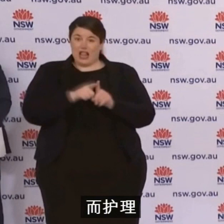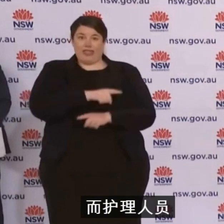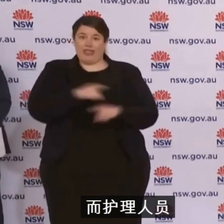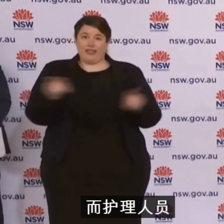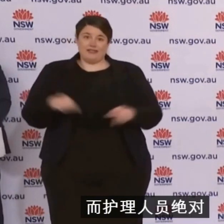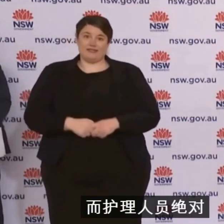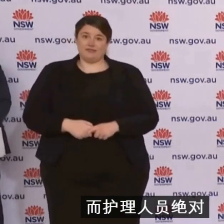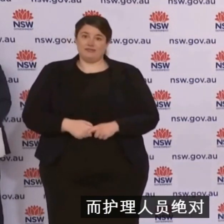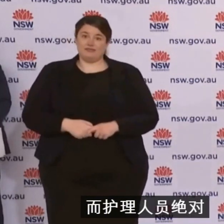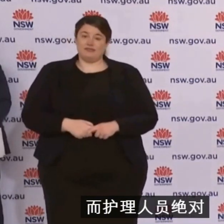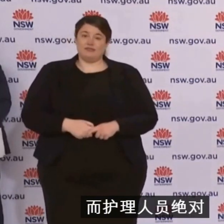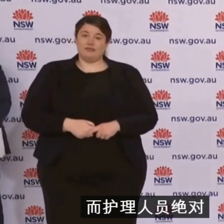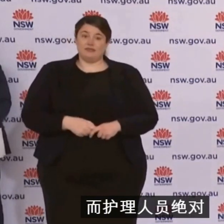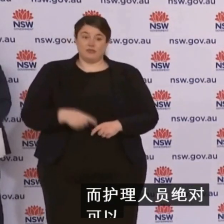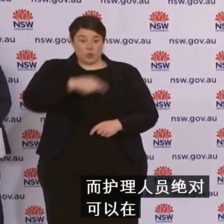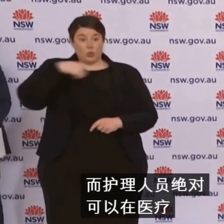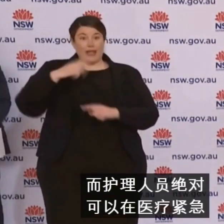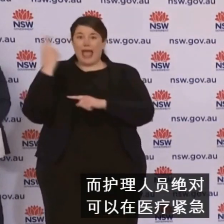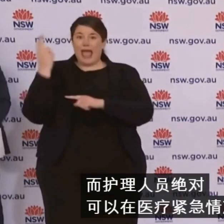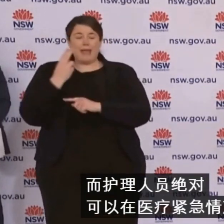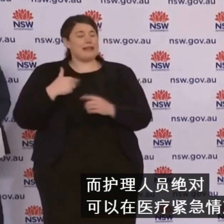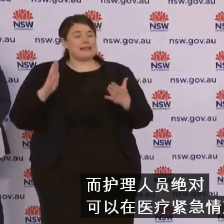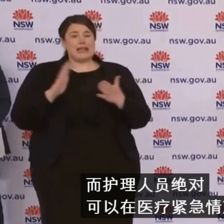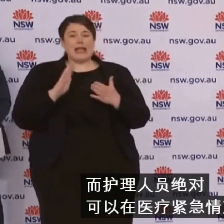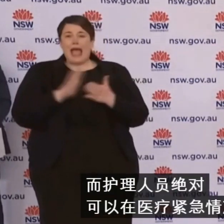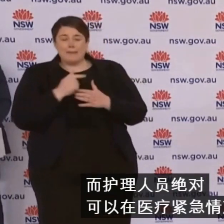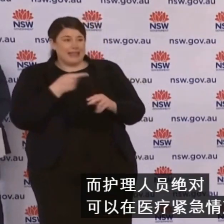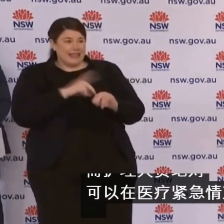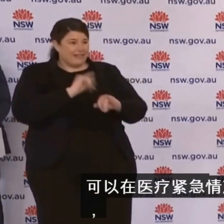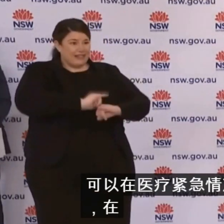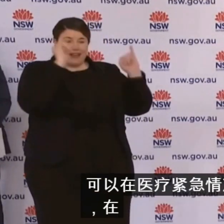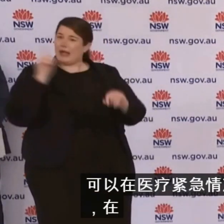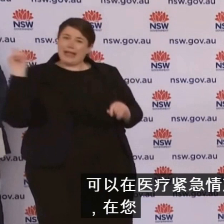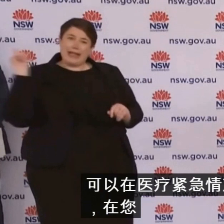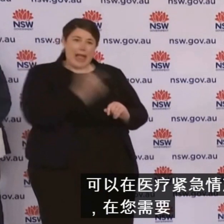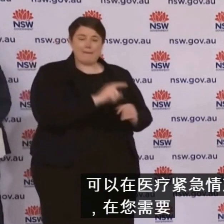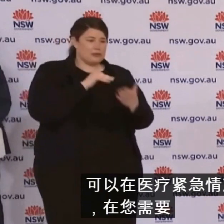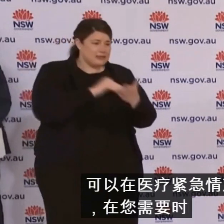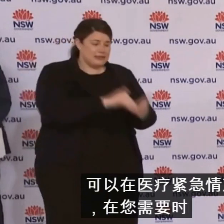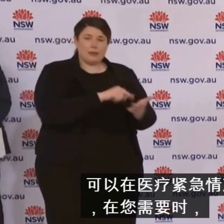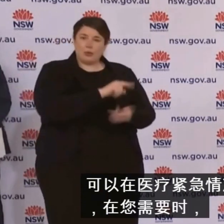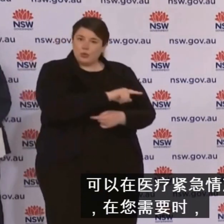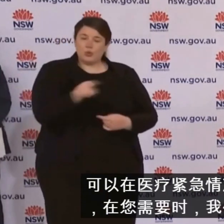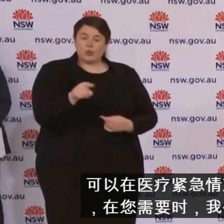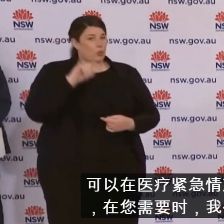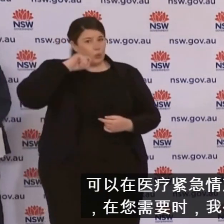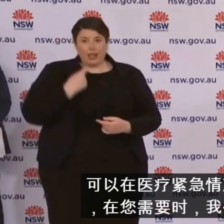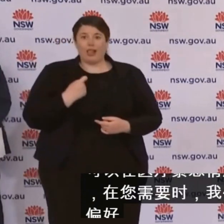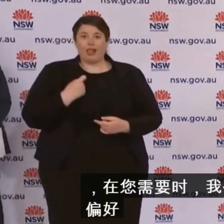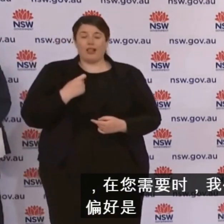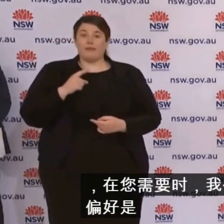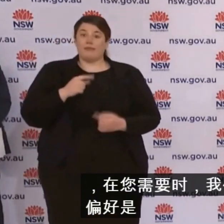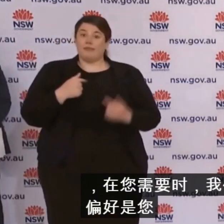Whilst paramedics are absolutely available to respond to you in medical emergencies and at your time of need,